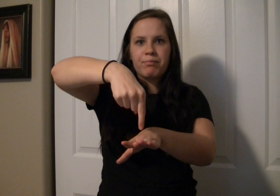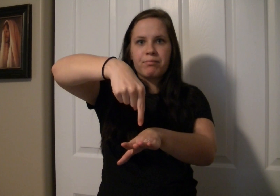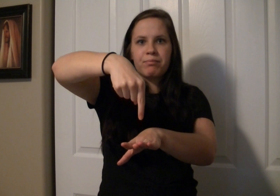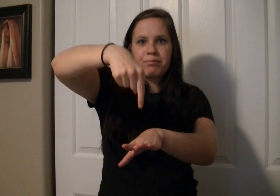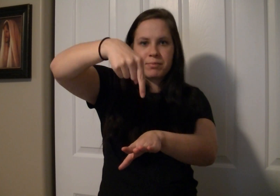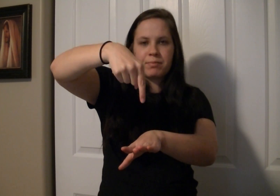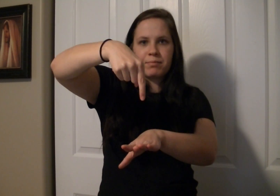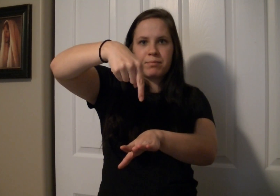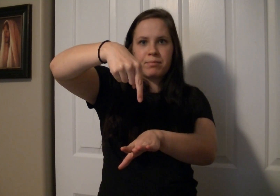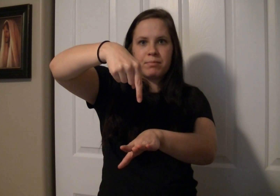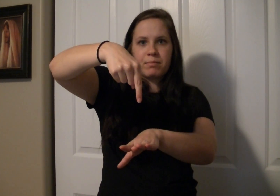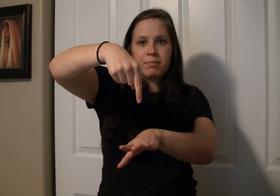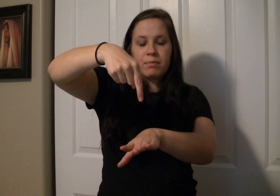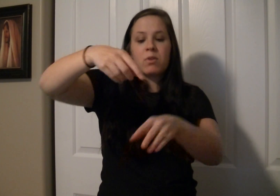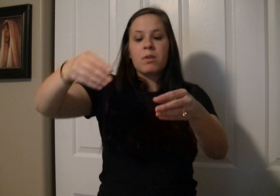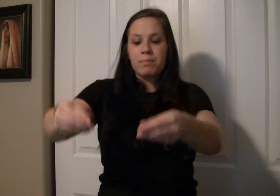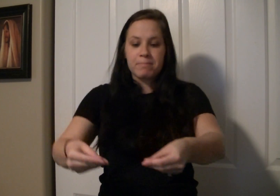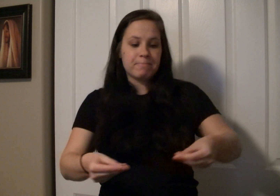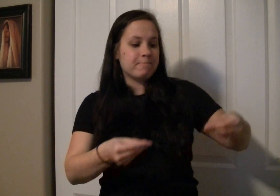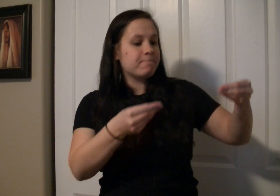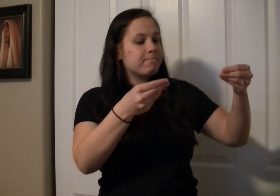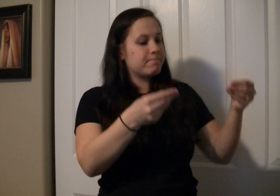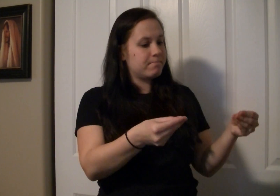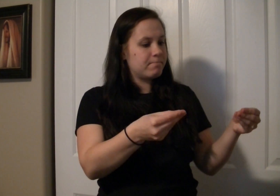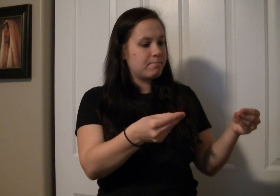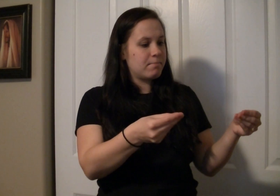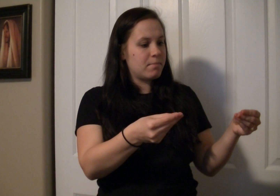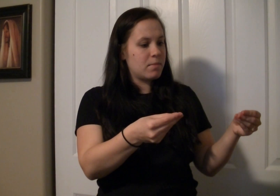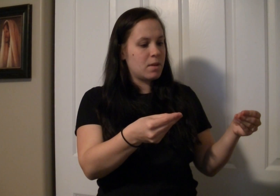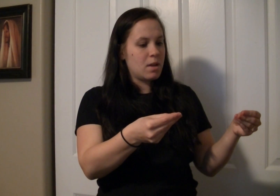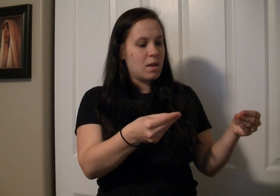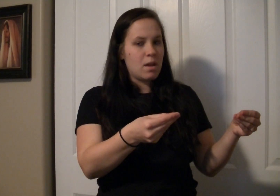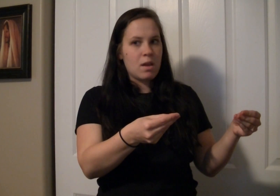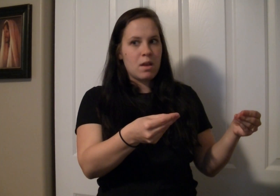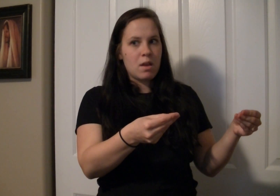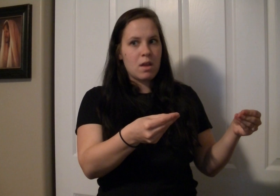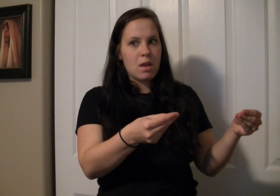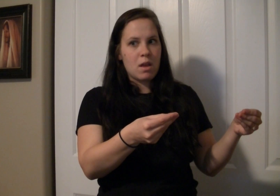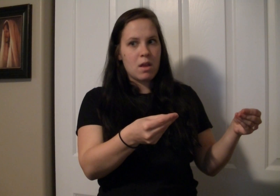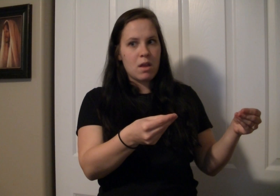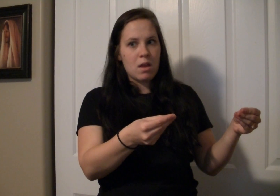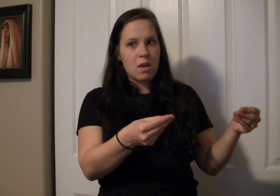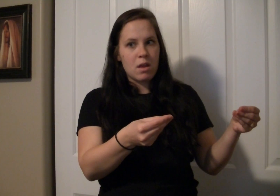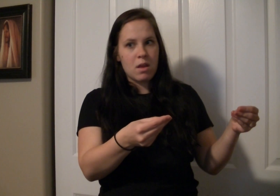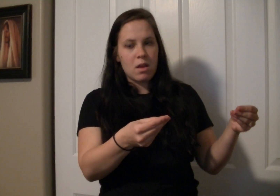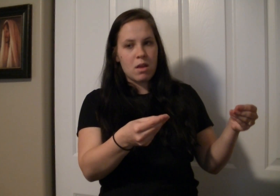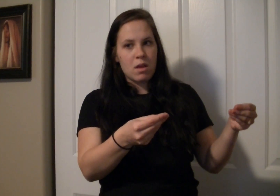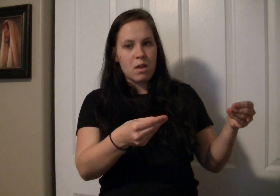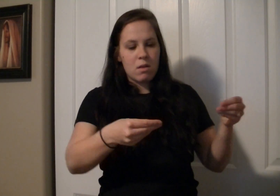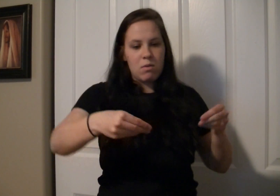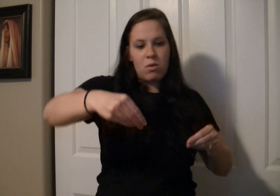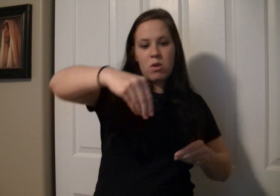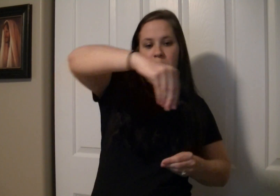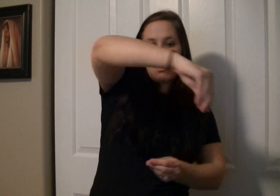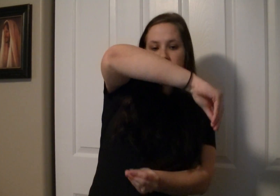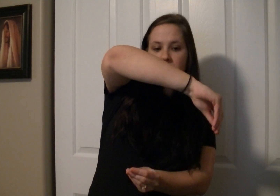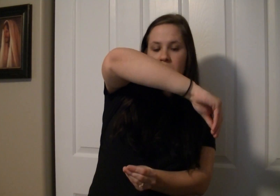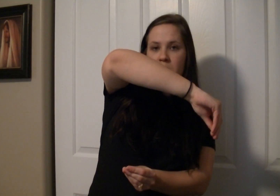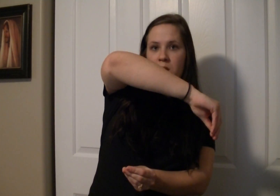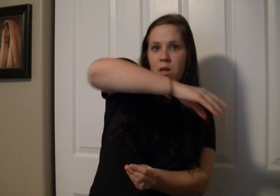out, and then you move it over to the other side. And so you're going to sew again where you did your basting, and you're going to